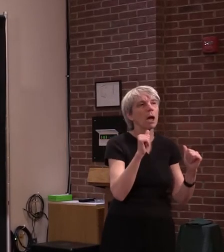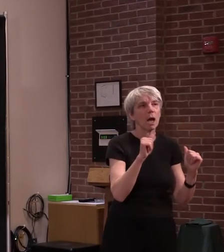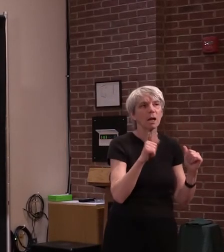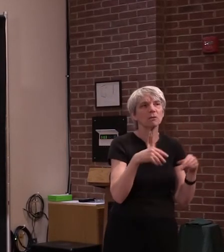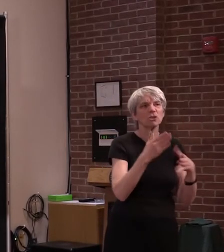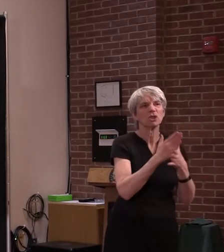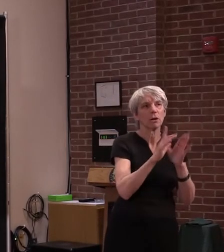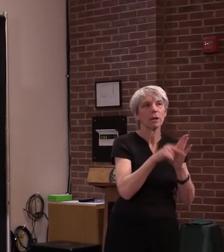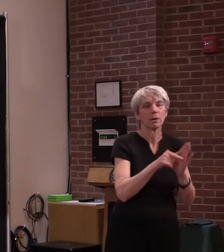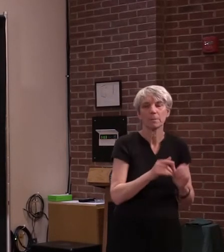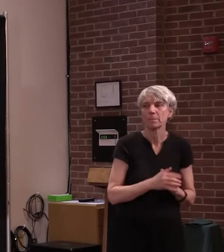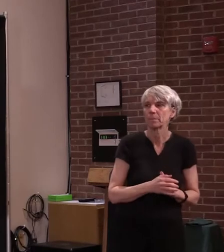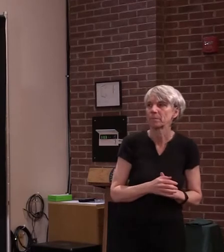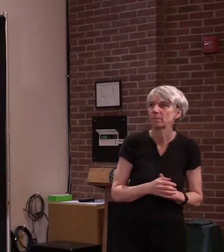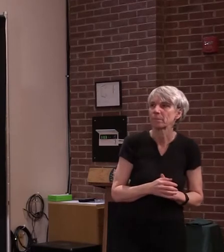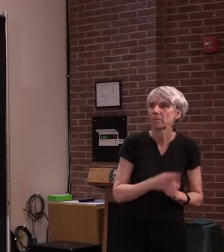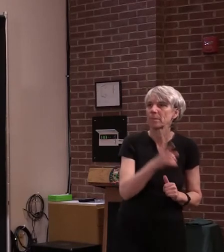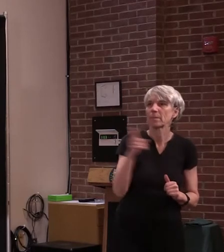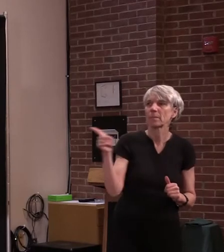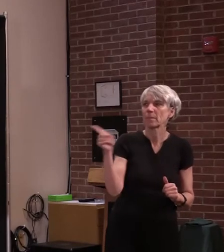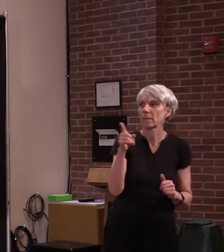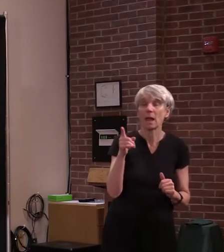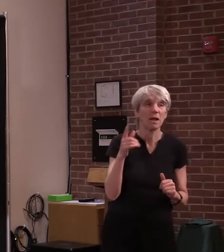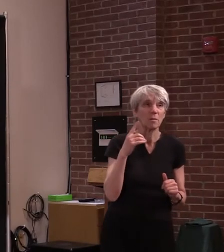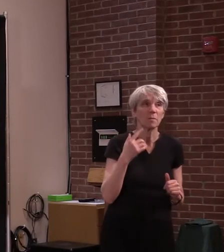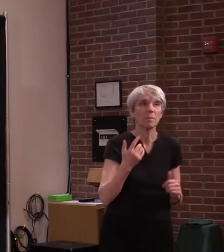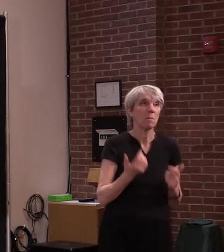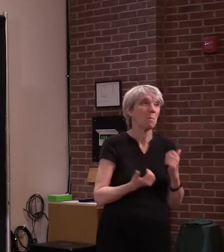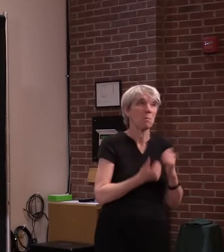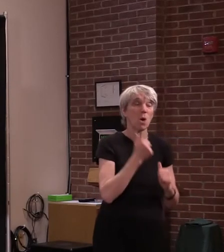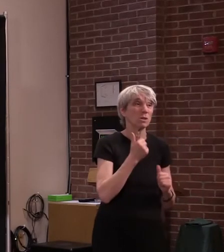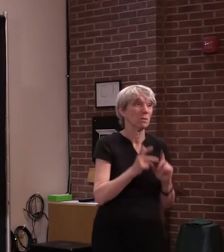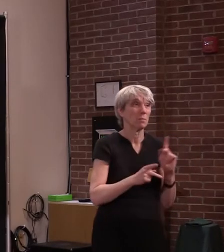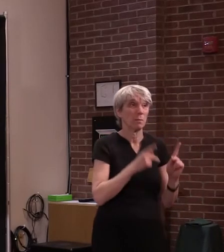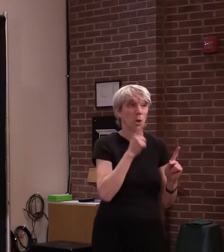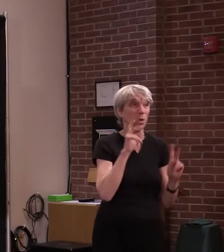I see numerous folks that are not vaccinated. Governor Scott,